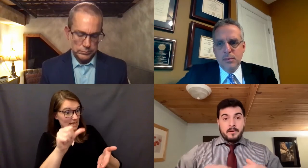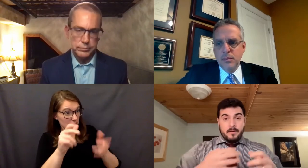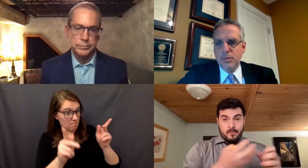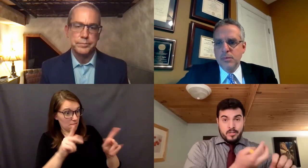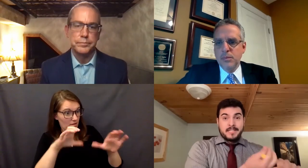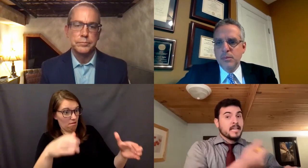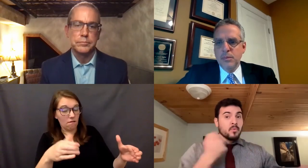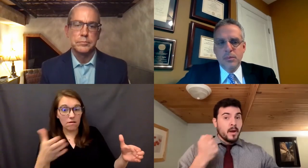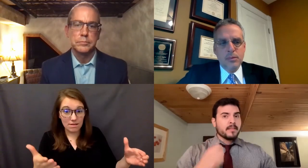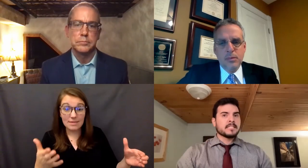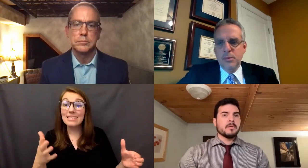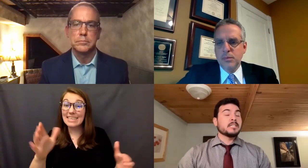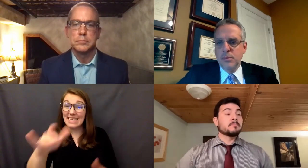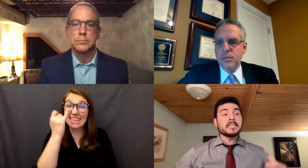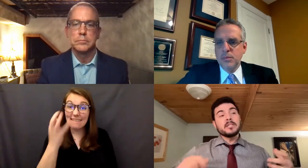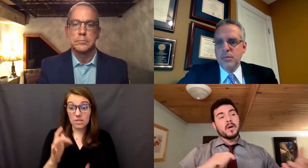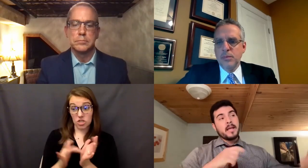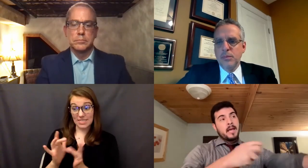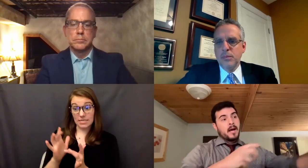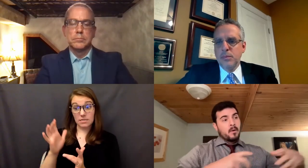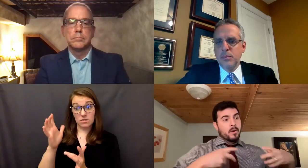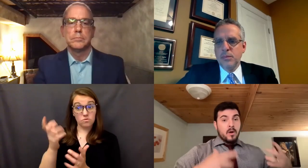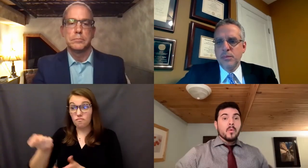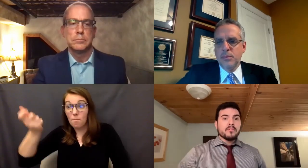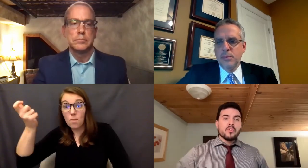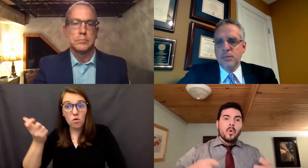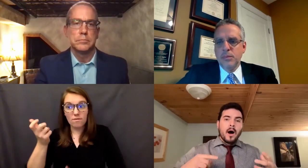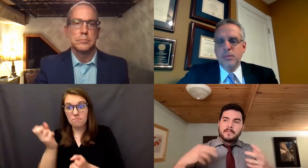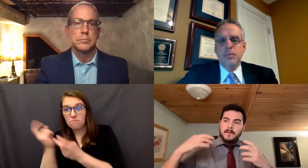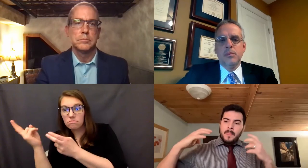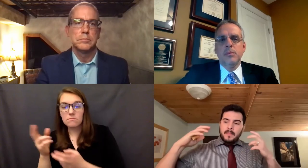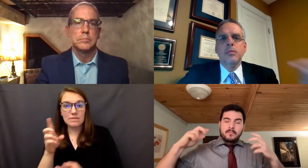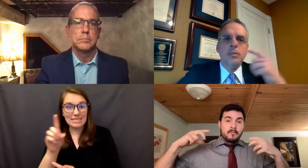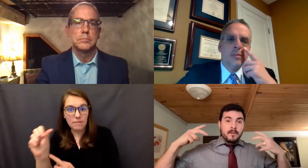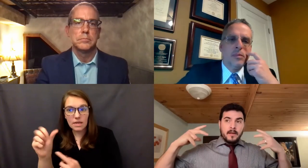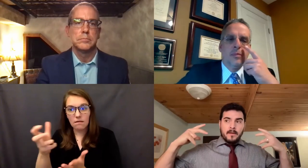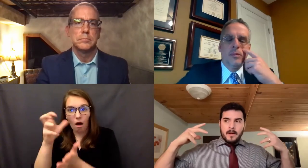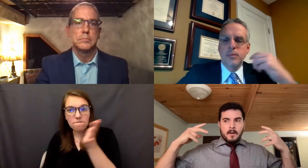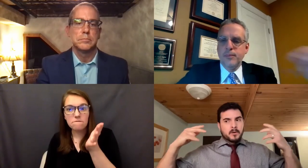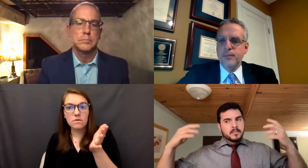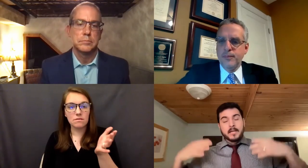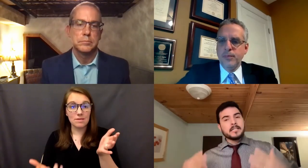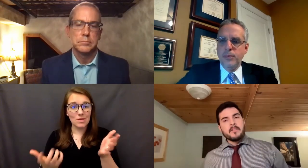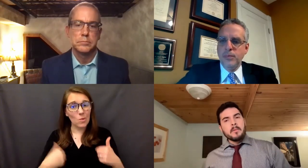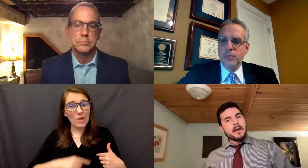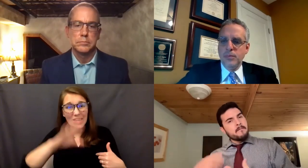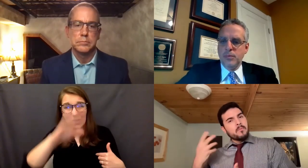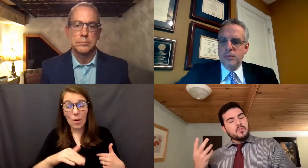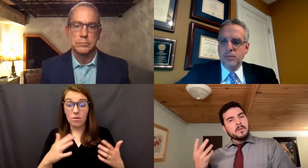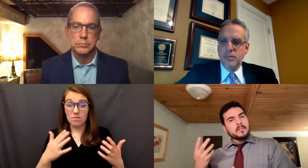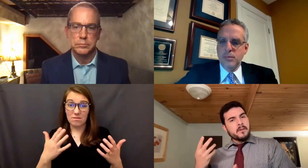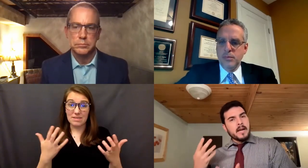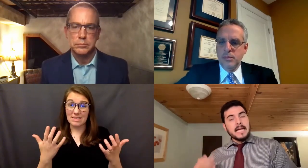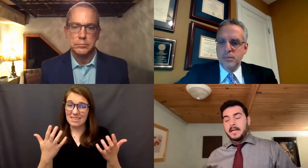when Jesus takes away the disability, especially when we know that so often this can a person, the condition of their body can